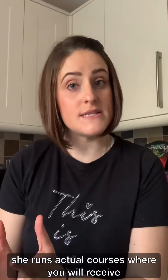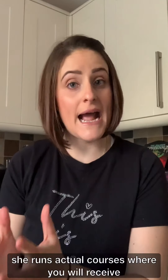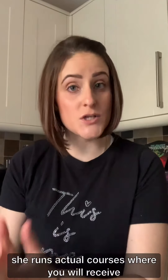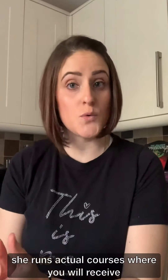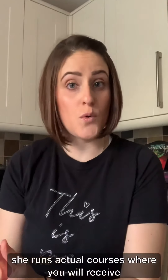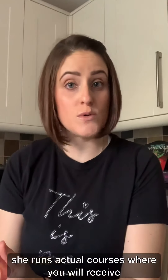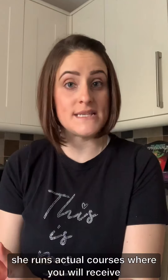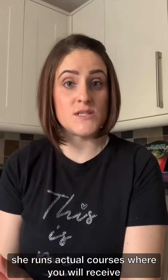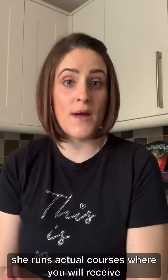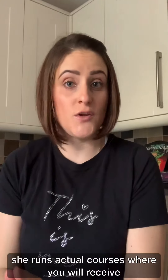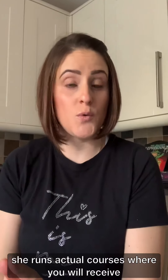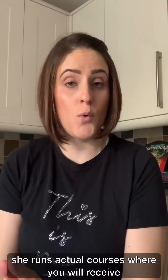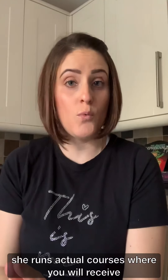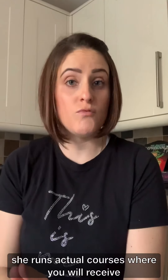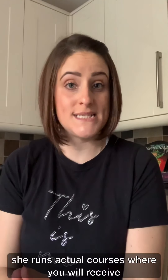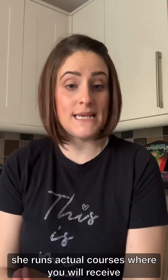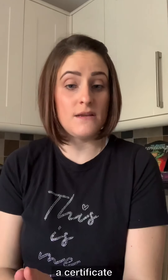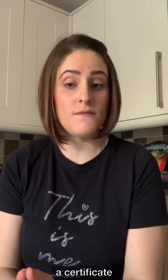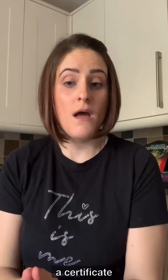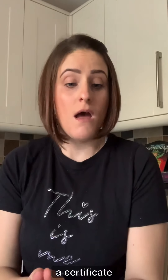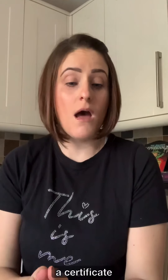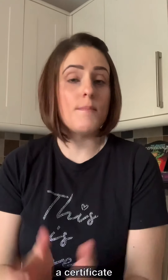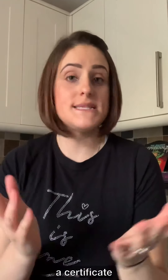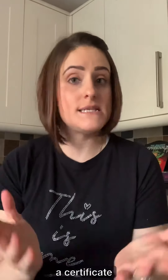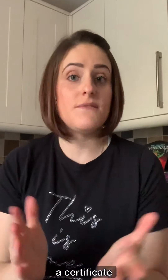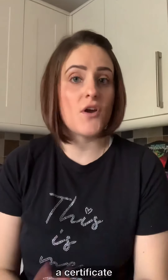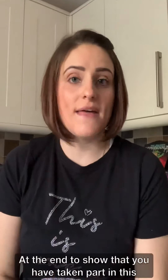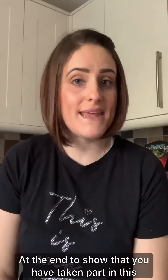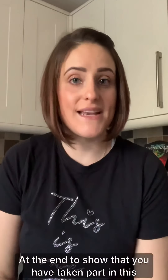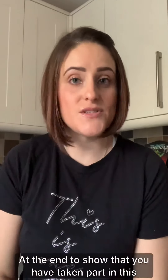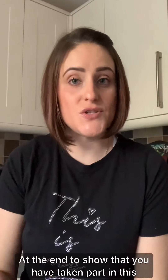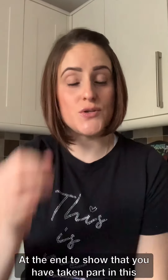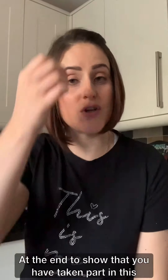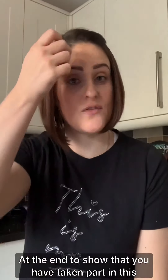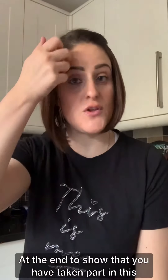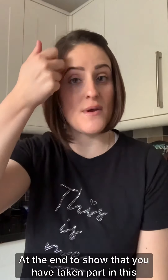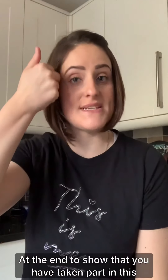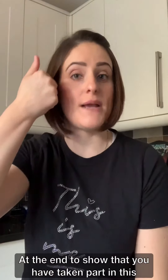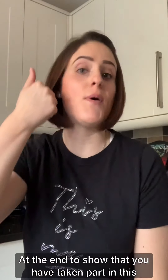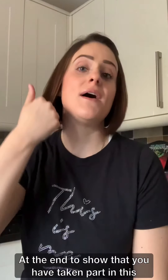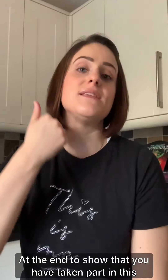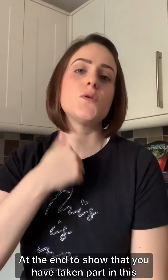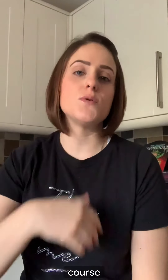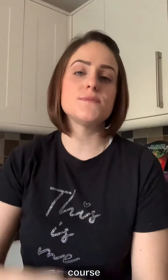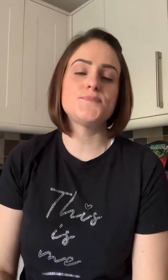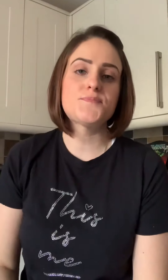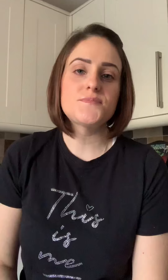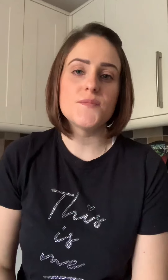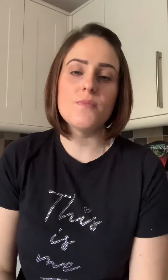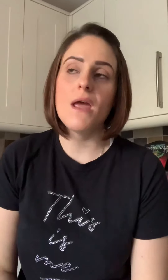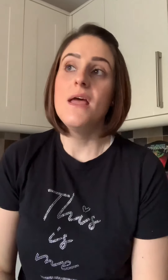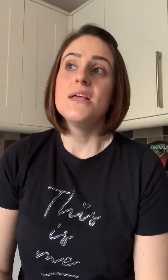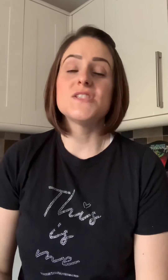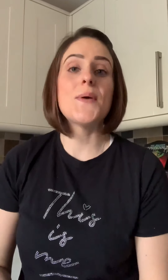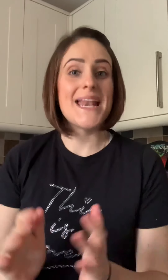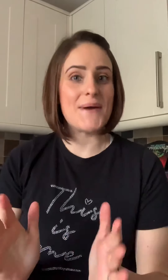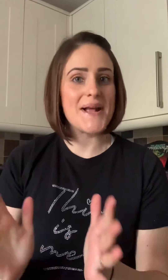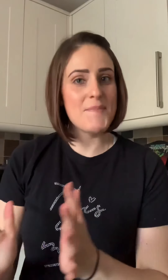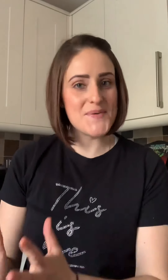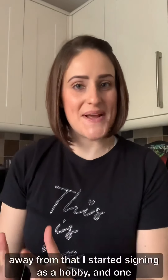actual courses where you will receive a certificate at the end to show that you have taken part in this course so anyway coming away